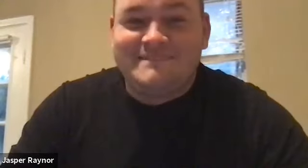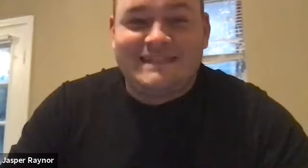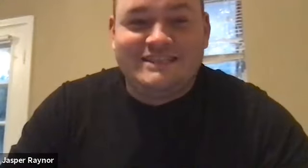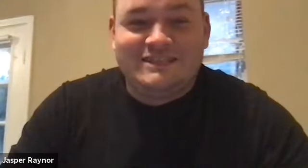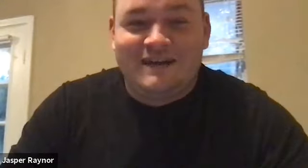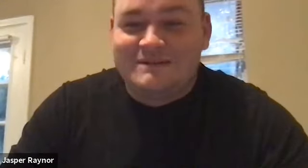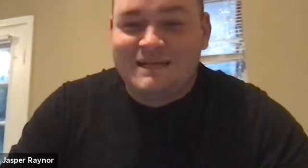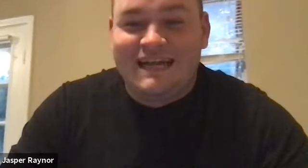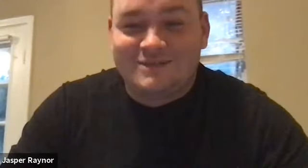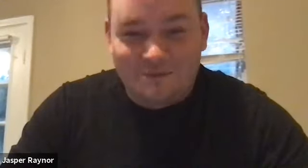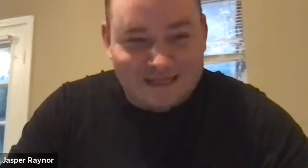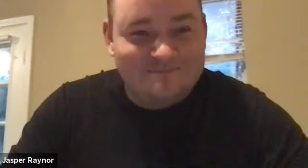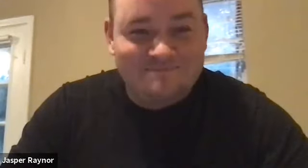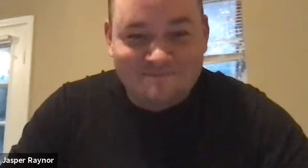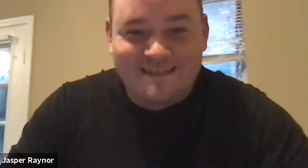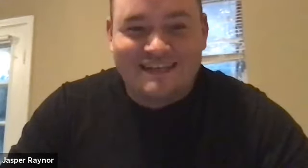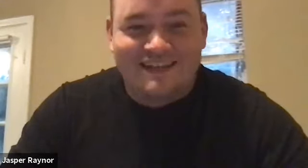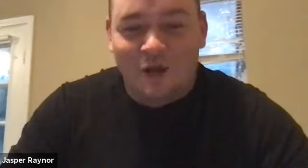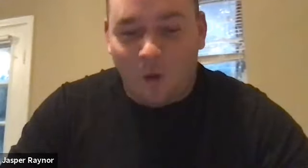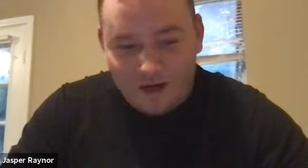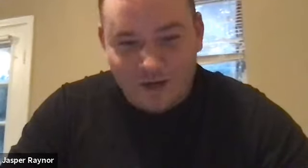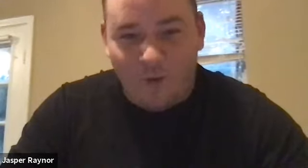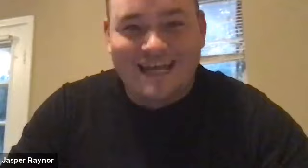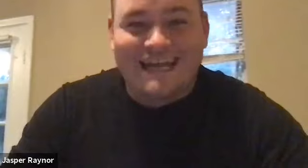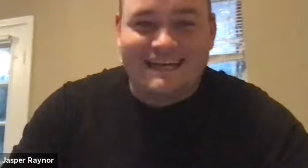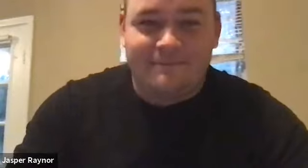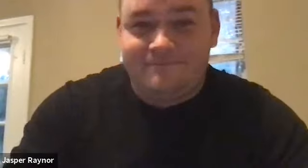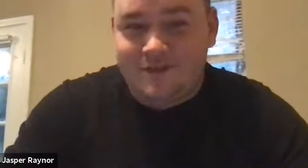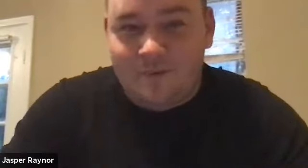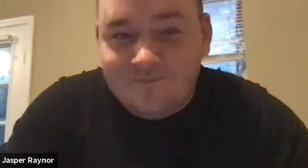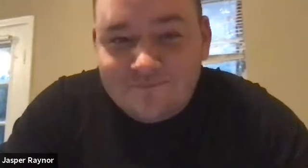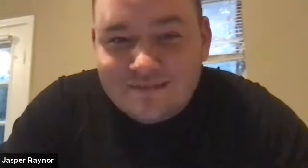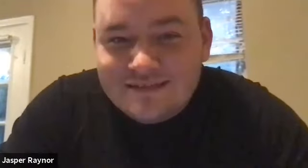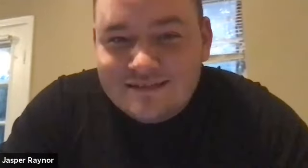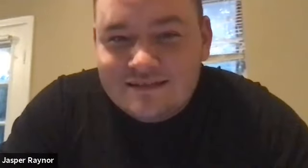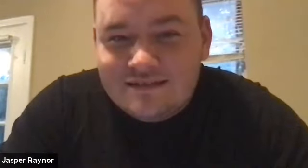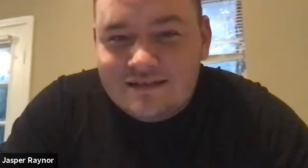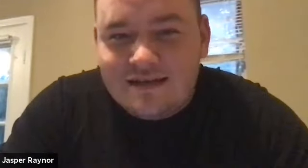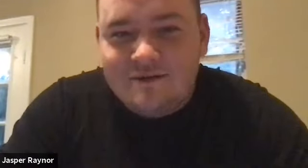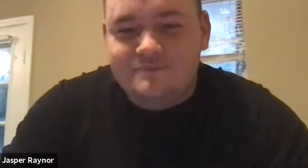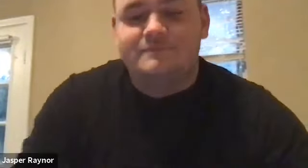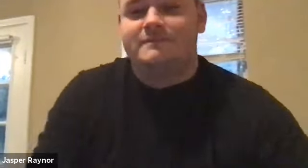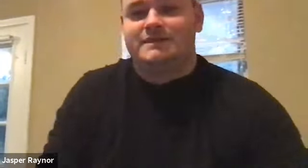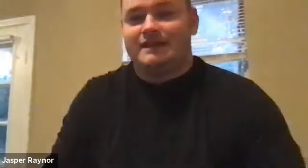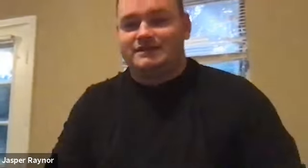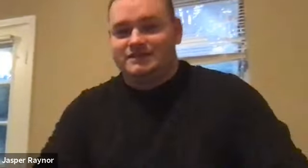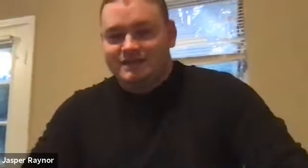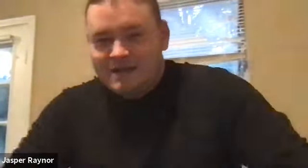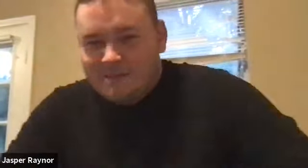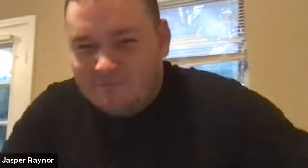it's just going to have to be how it's going to be. The Lord ordained it. So, so that's Didn't just say that.